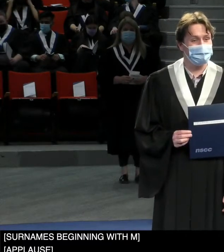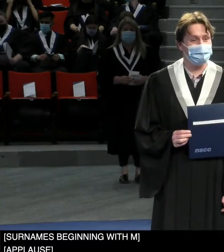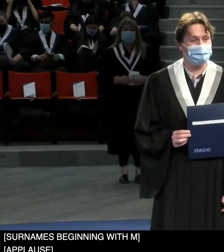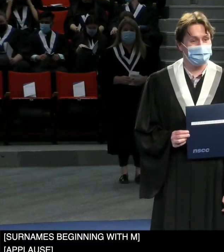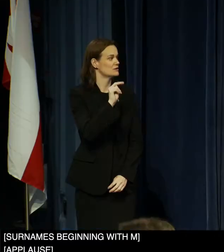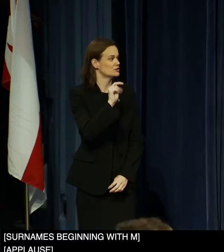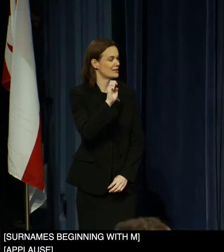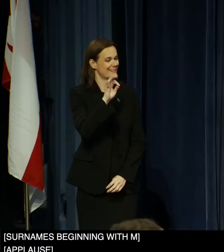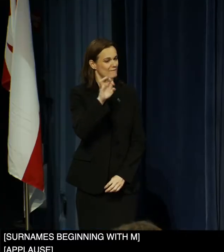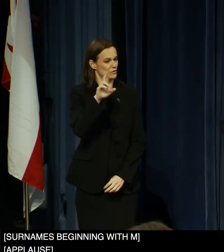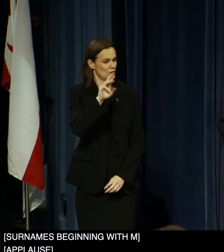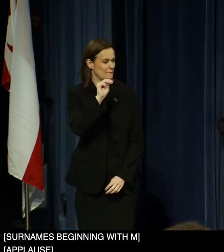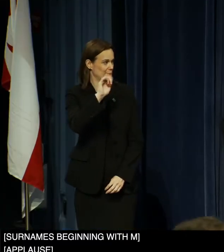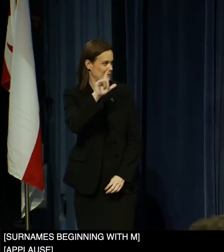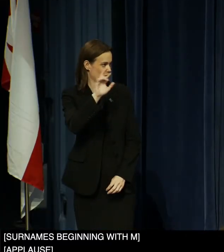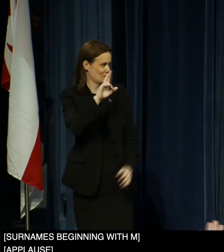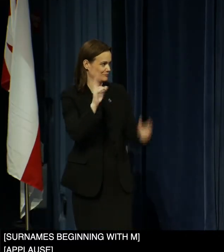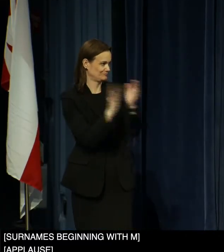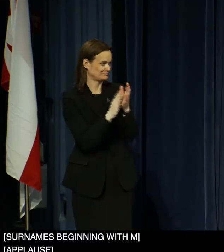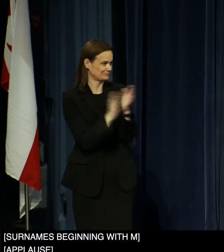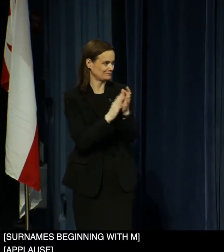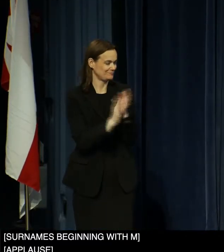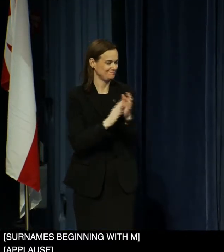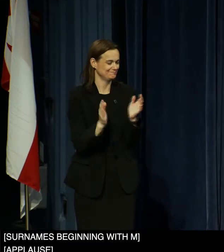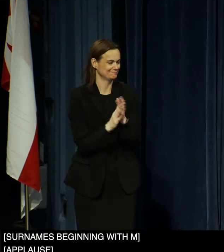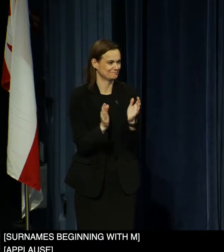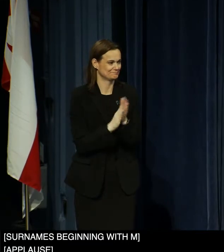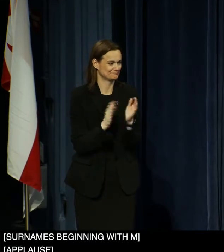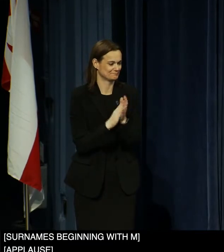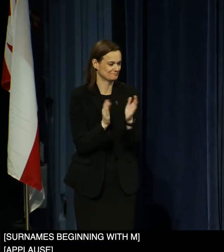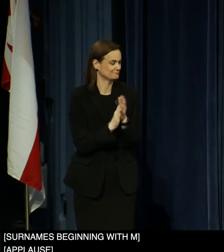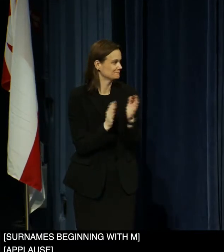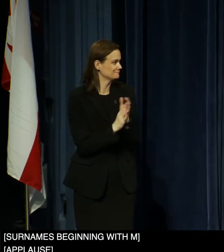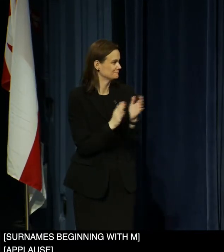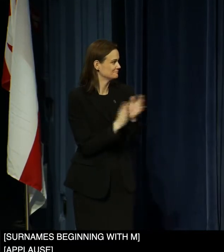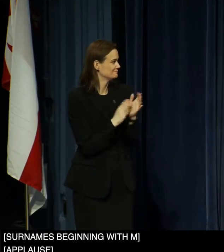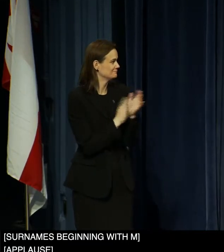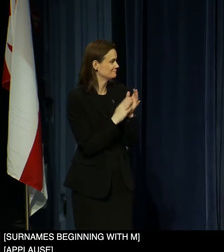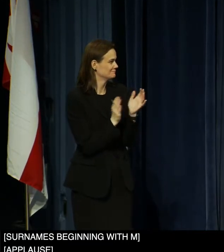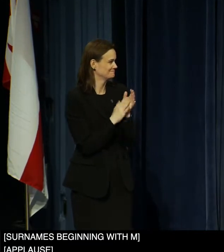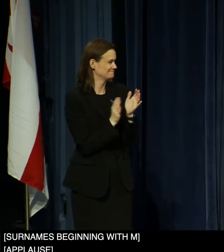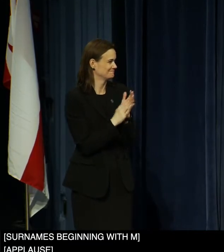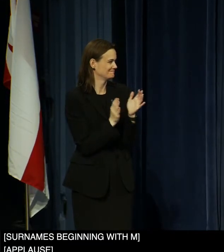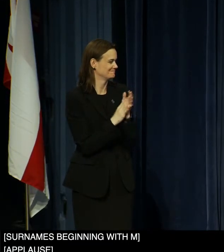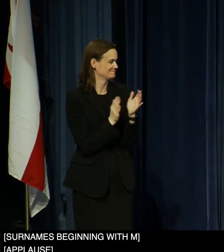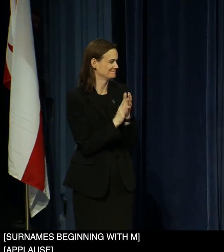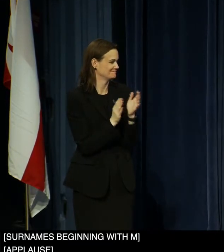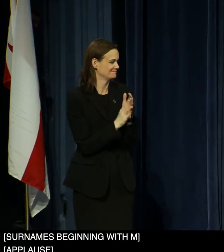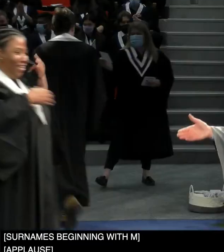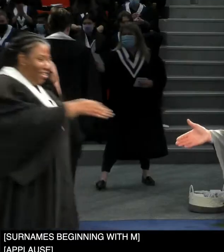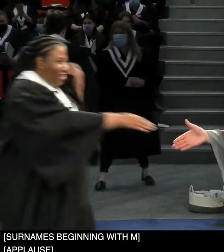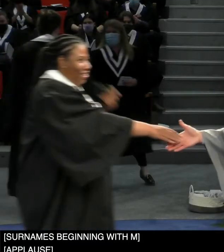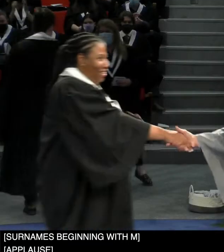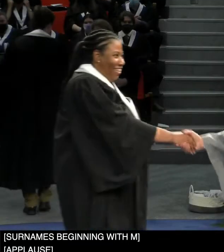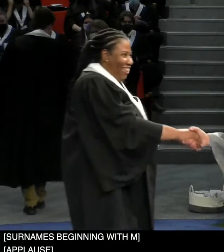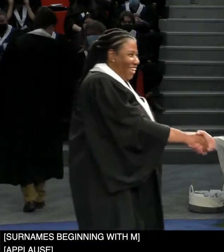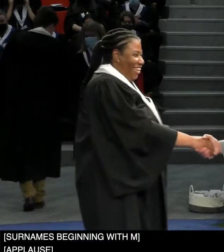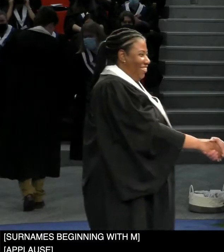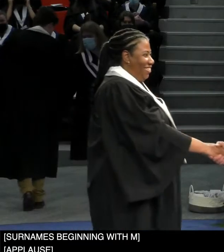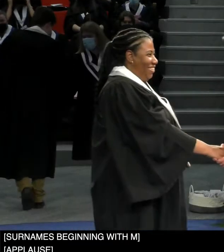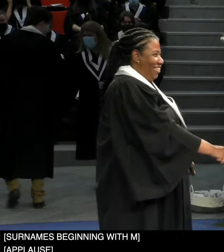Scotia. In every aspect, this year's honorary diploma recipient is an outstanding candidate